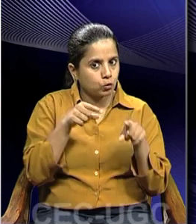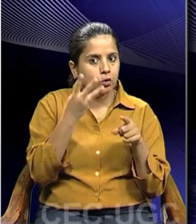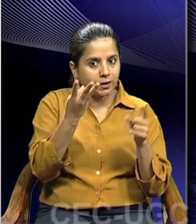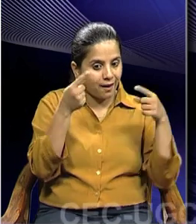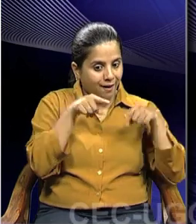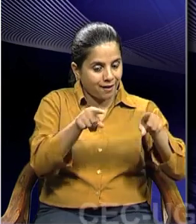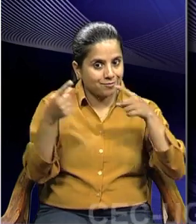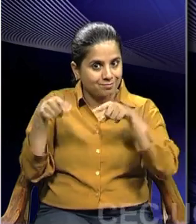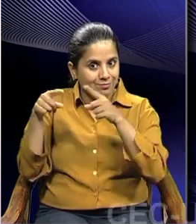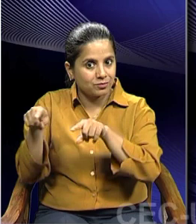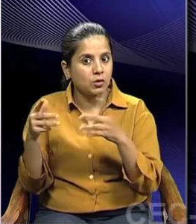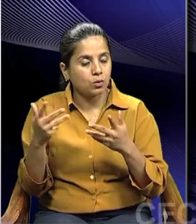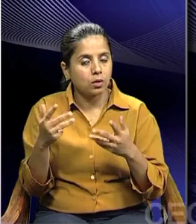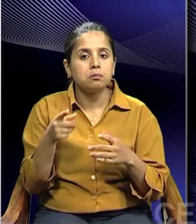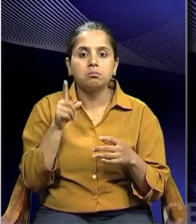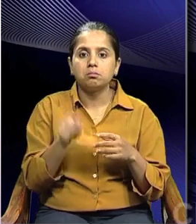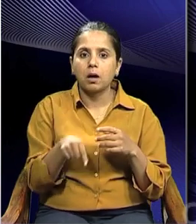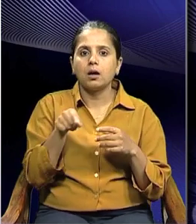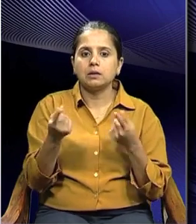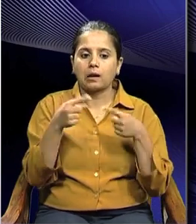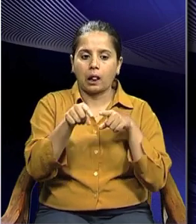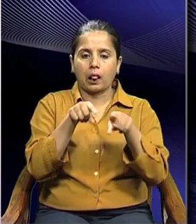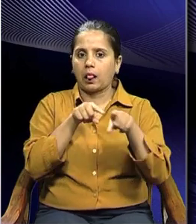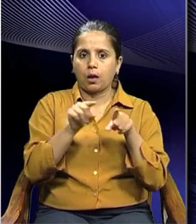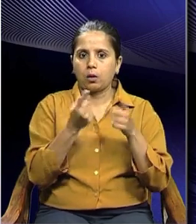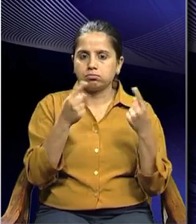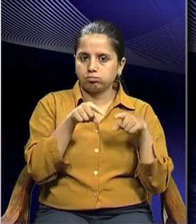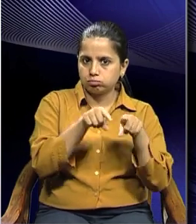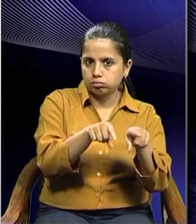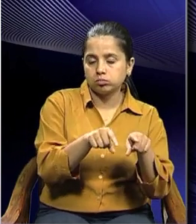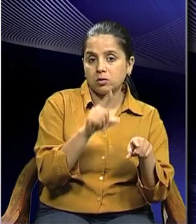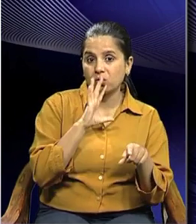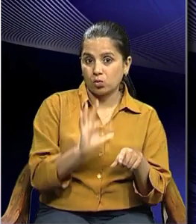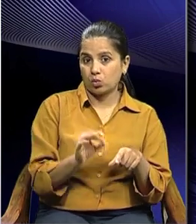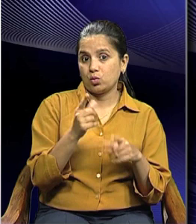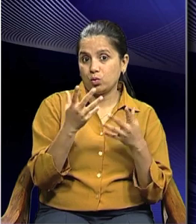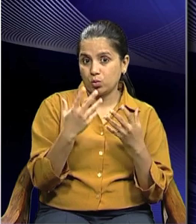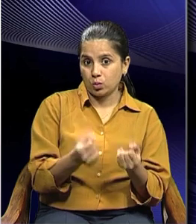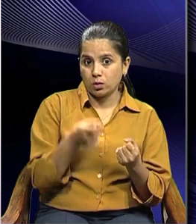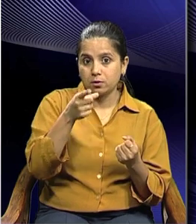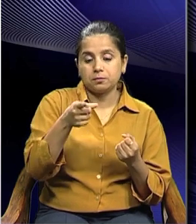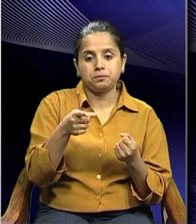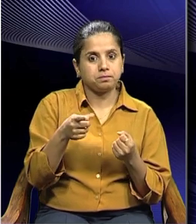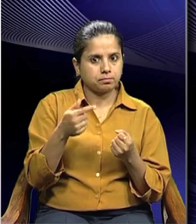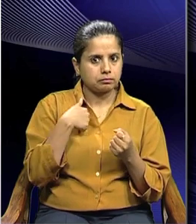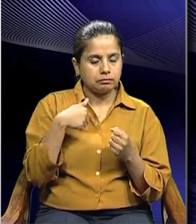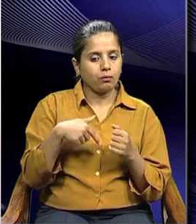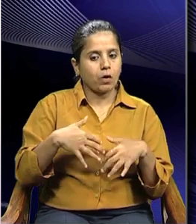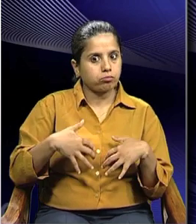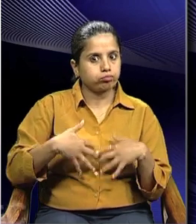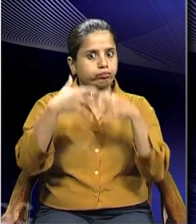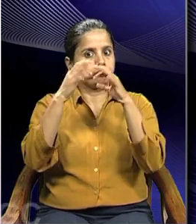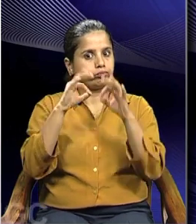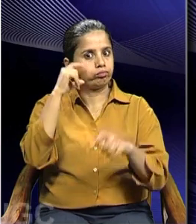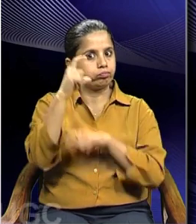3 R's. There should be a proper alignment between the 3 R's if you really wish to rejuvenate your enterprise, if you really wish